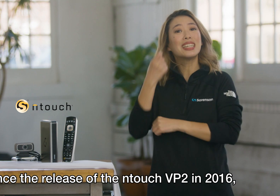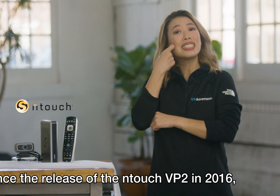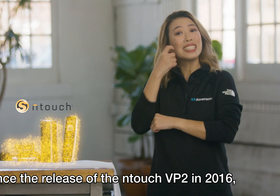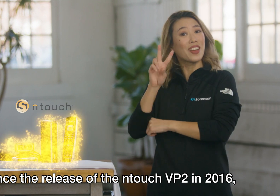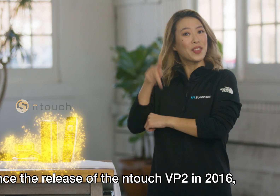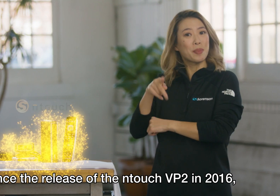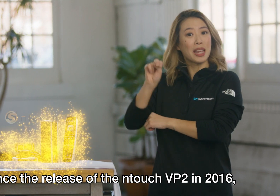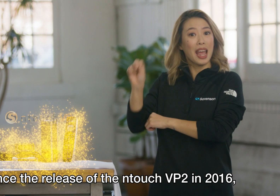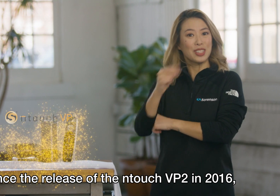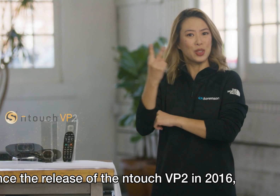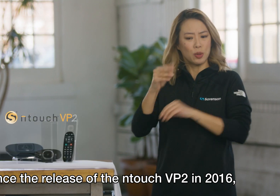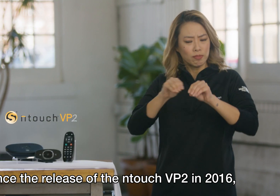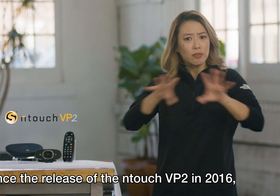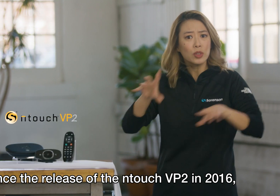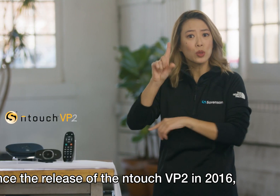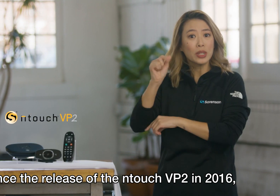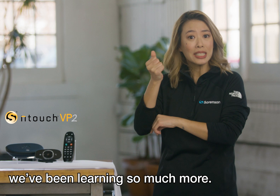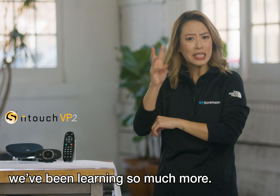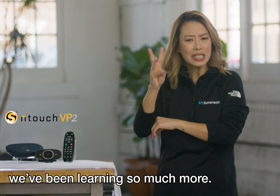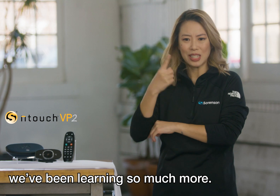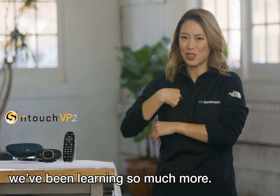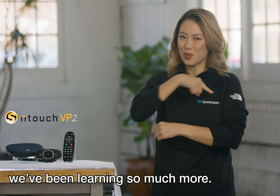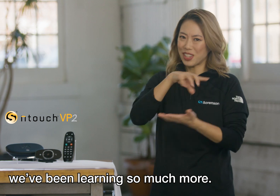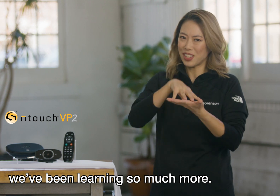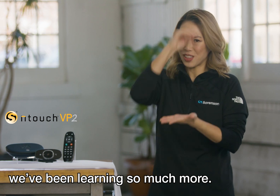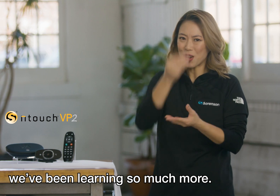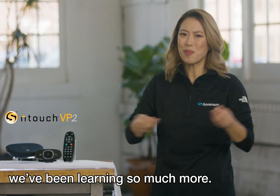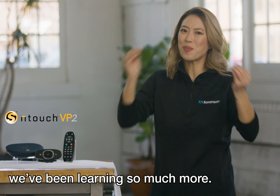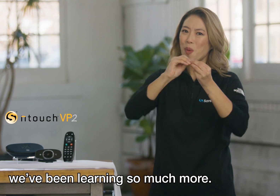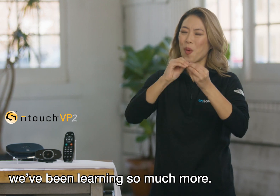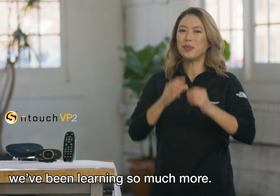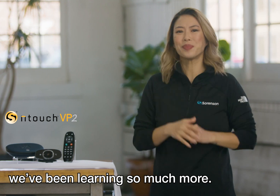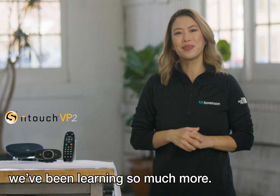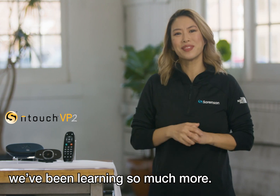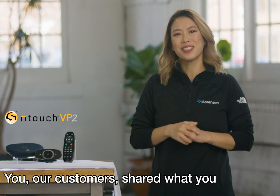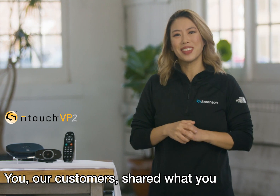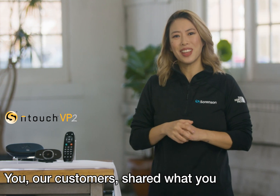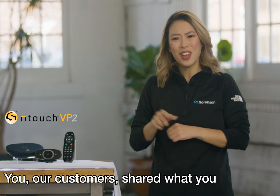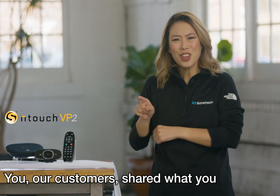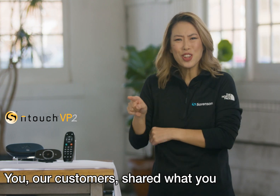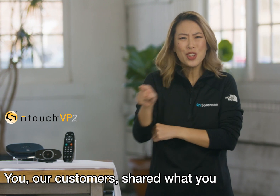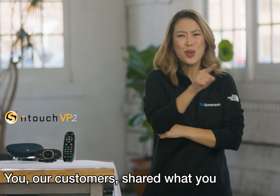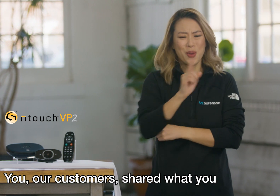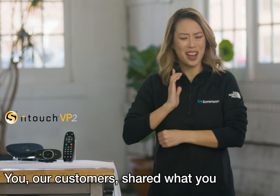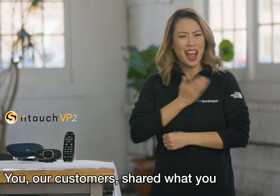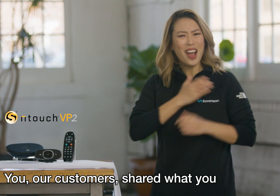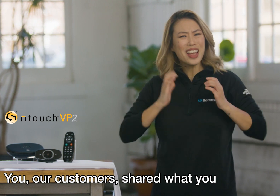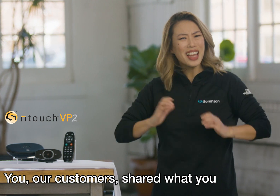Since the release of the InTouch VP2 in 2016, we've been learning so much more. You, our customers, shared what you